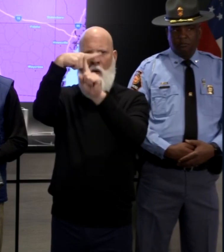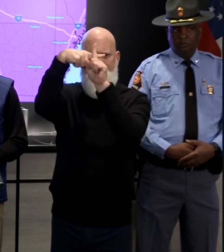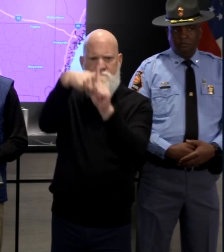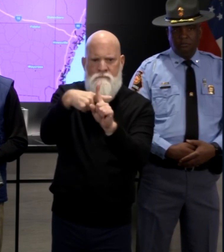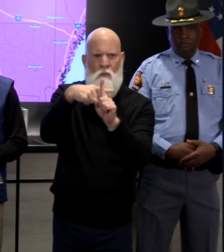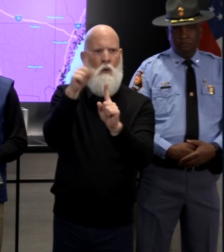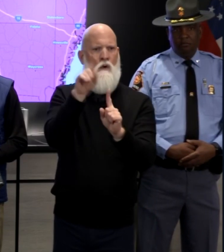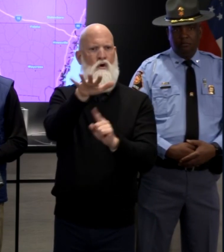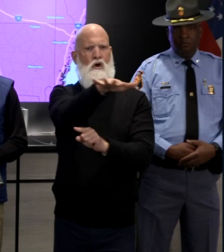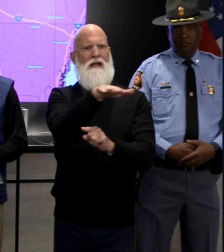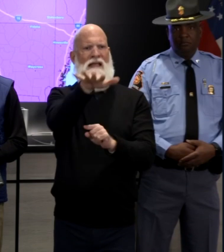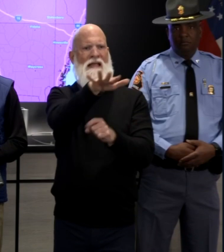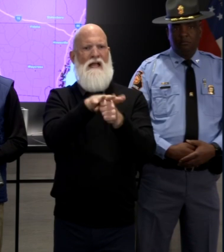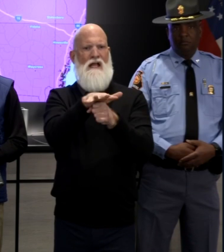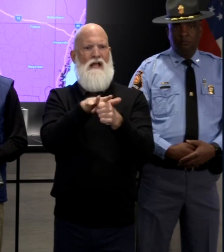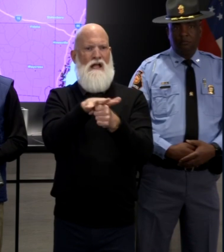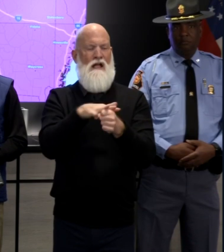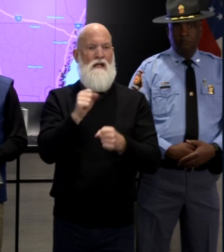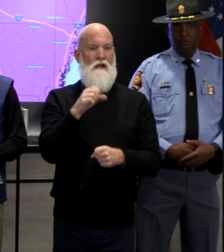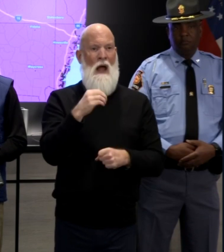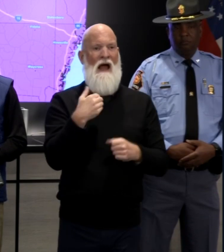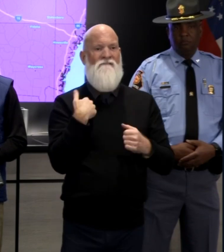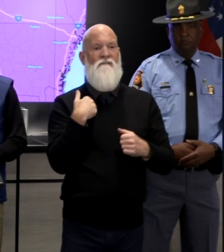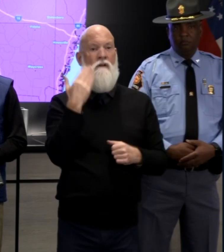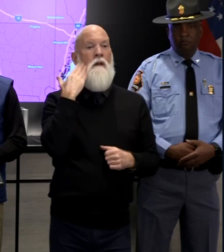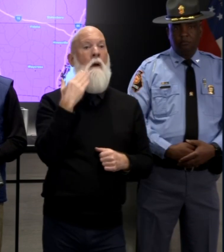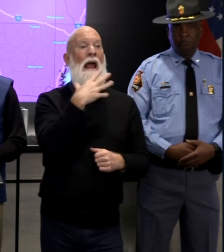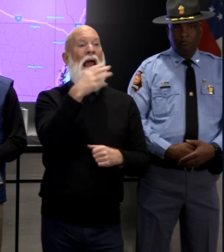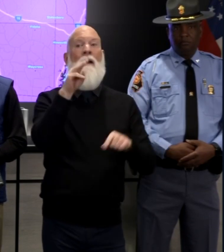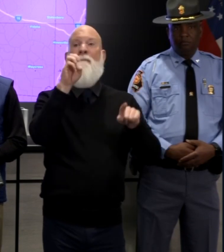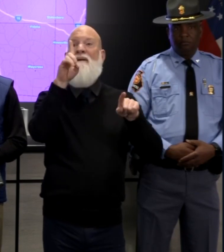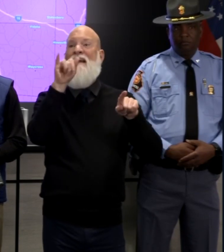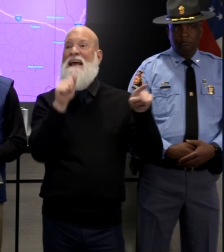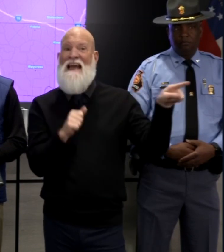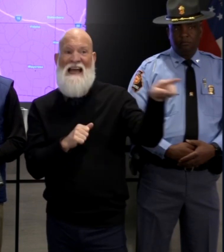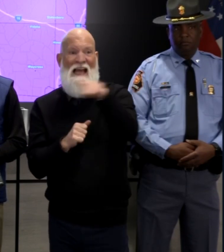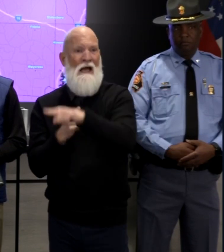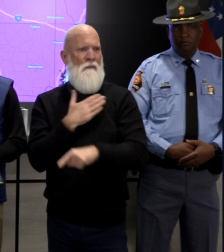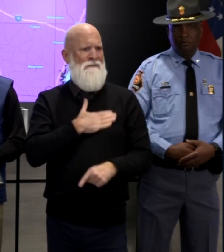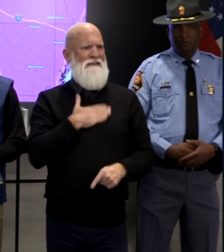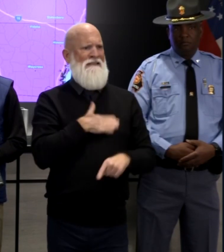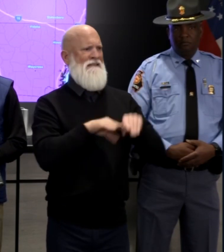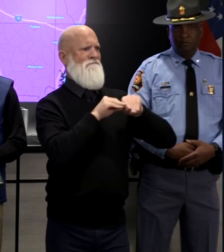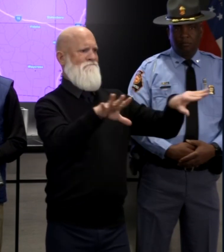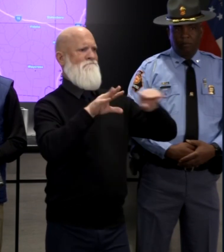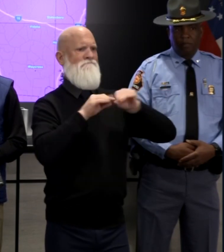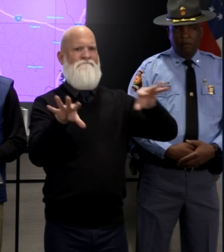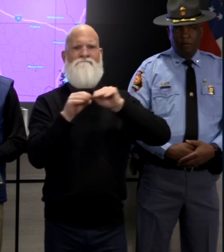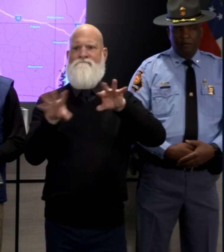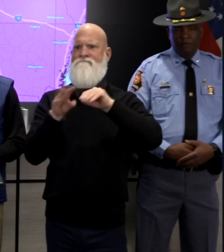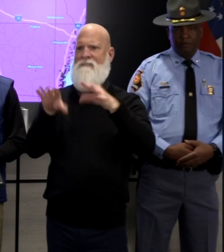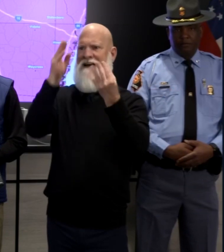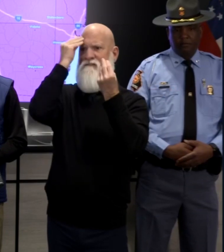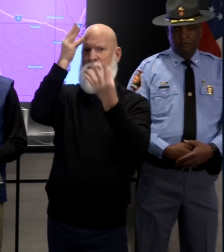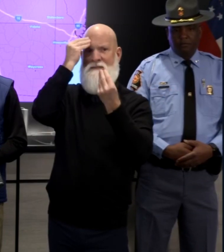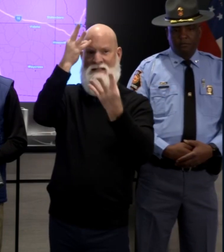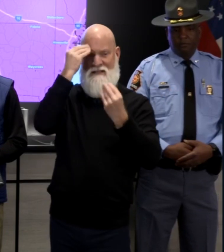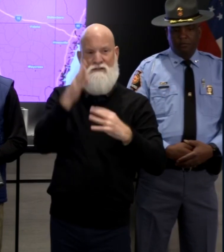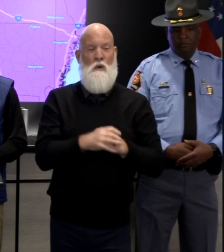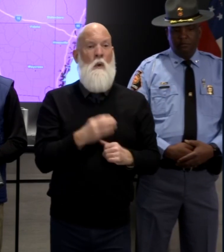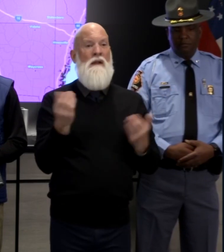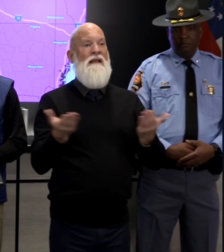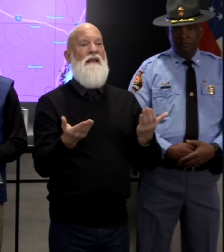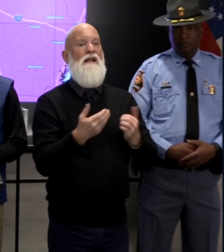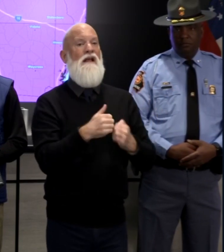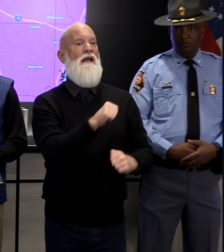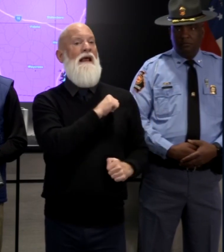that stuff. As you might imagine, this is, yes, it's a metro event, but your market's not necessarily covering everywhere that this is going